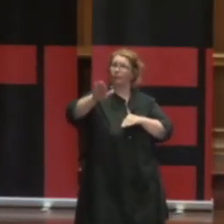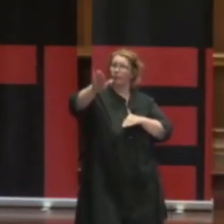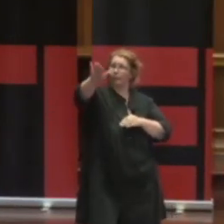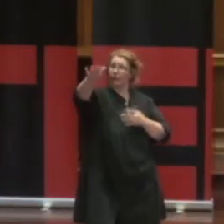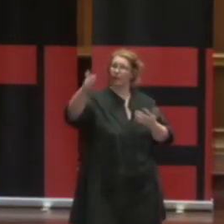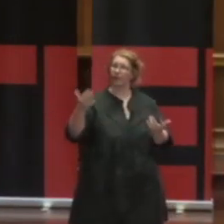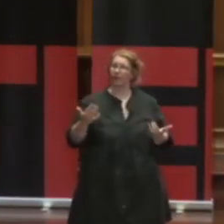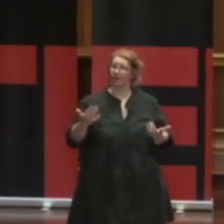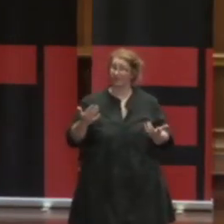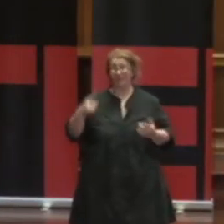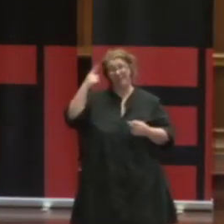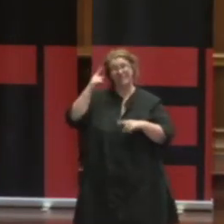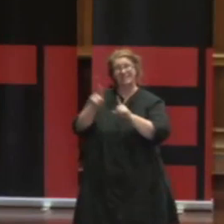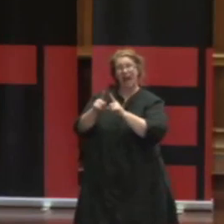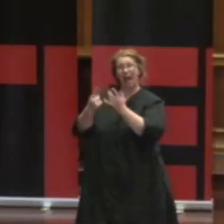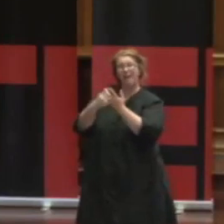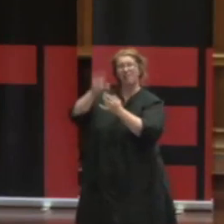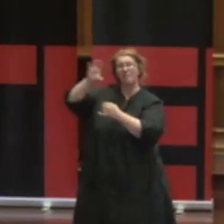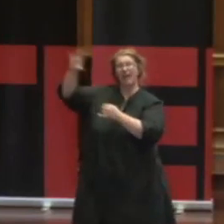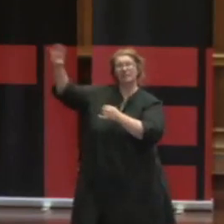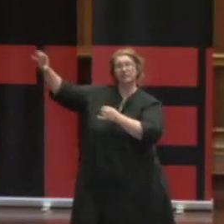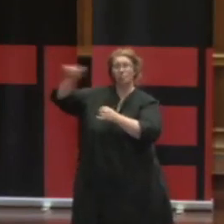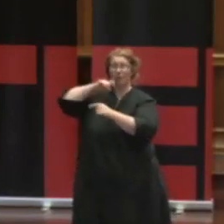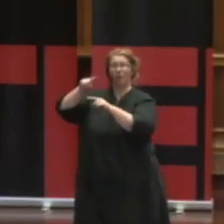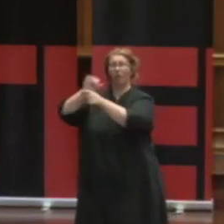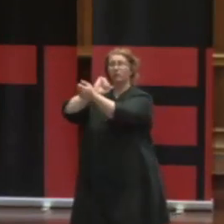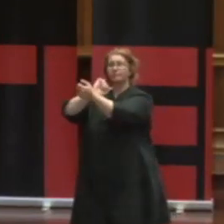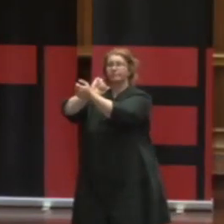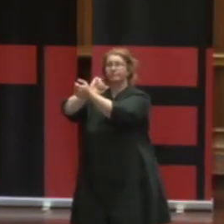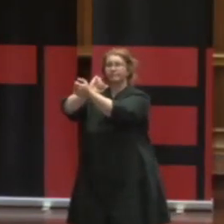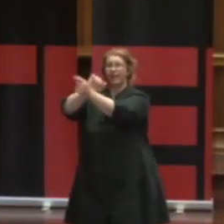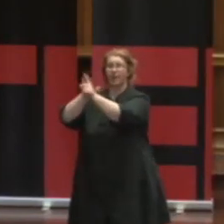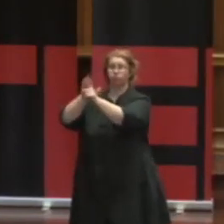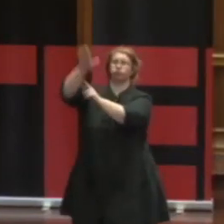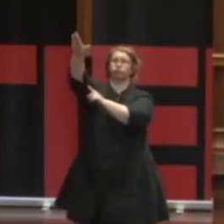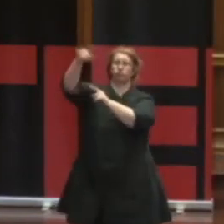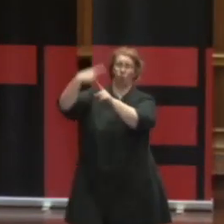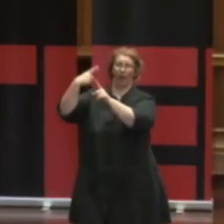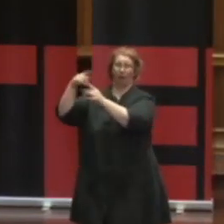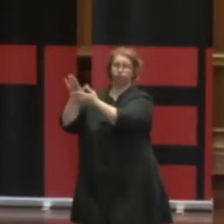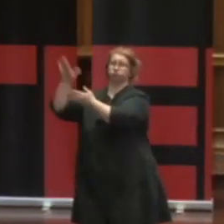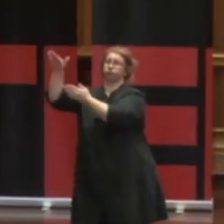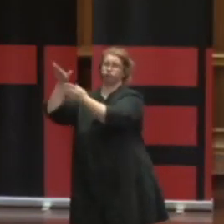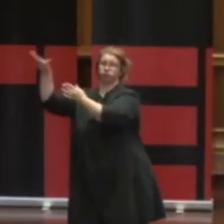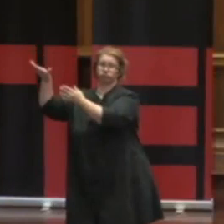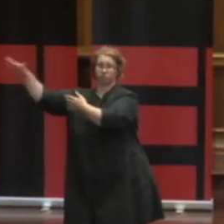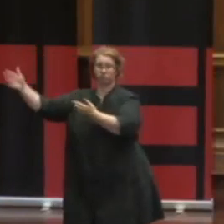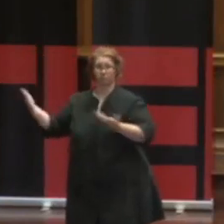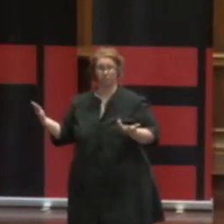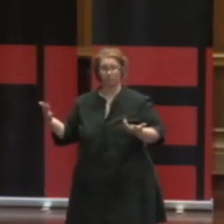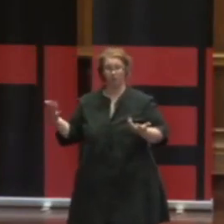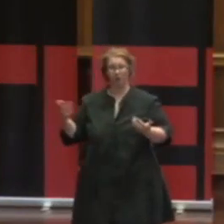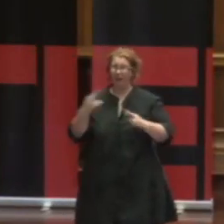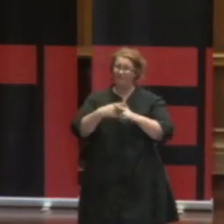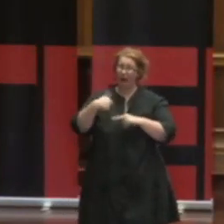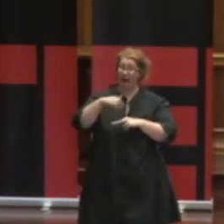more than a few decades. And what does this mean for alien encounters, to get back to the alien versus predator theme?